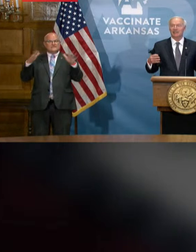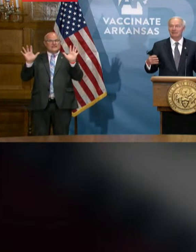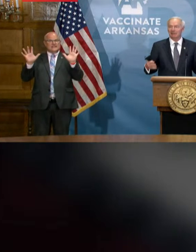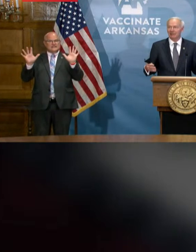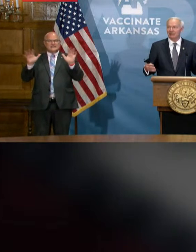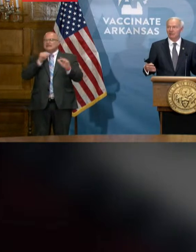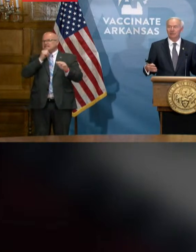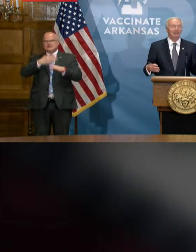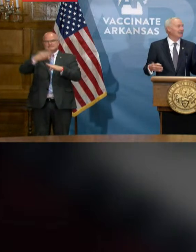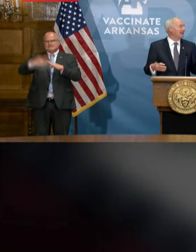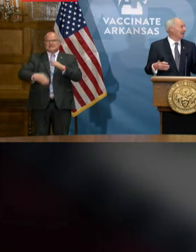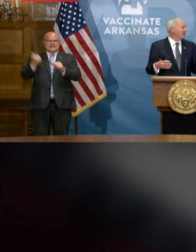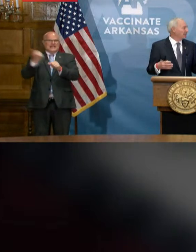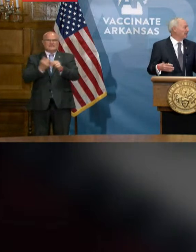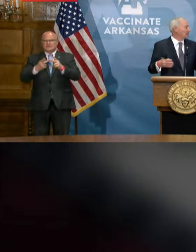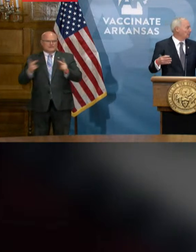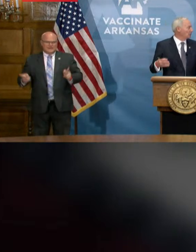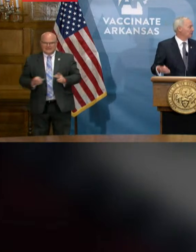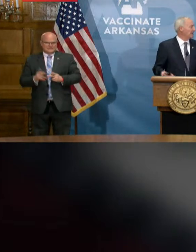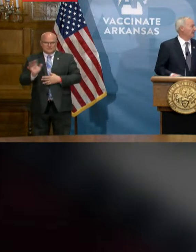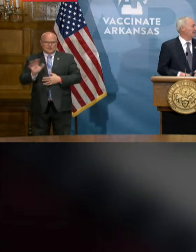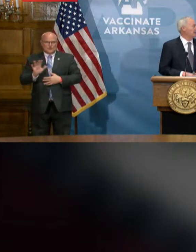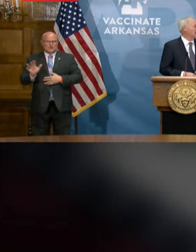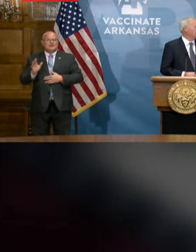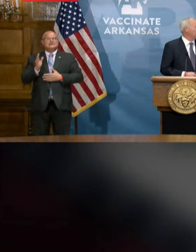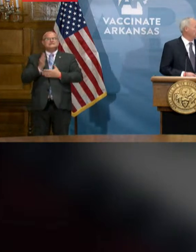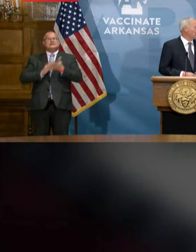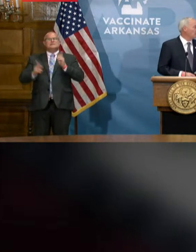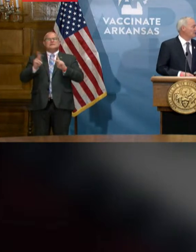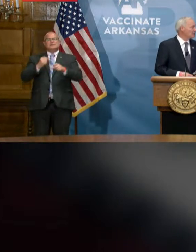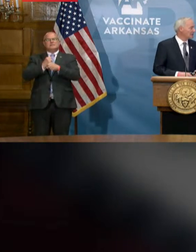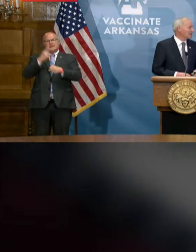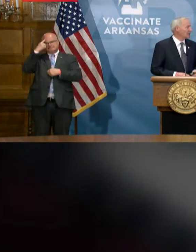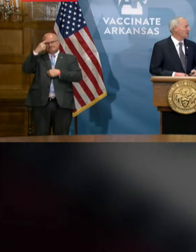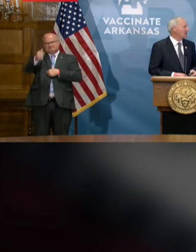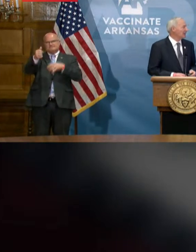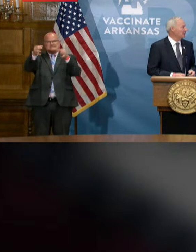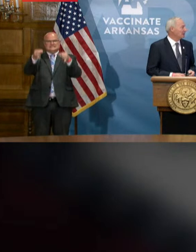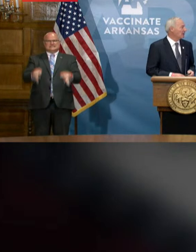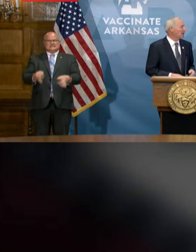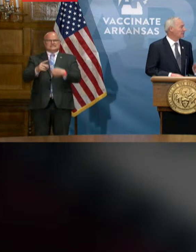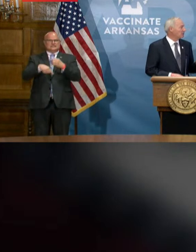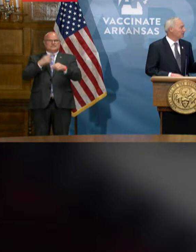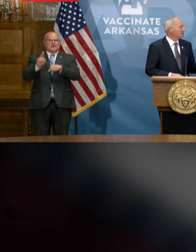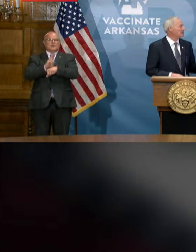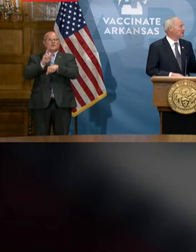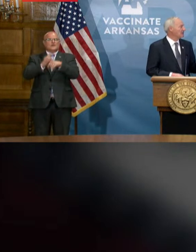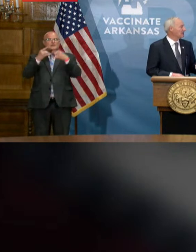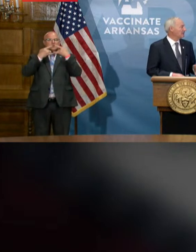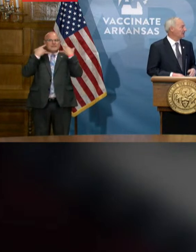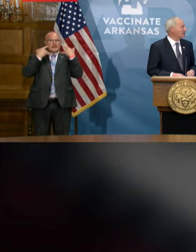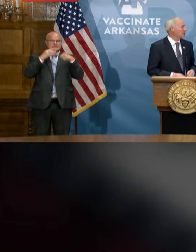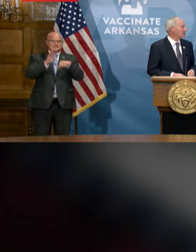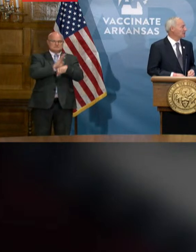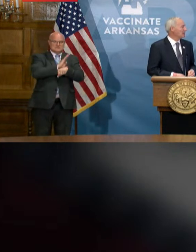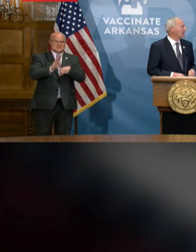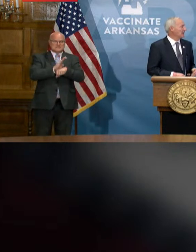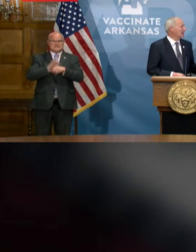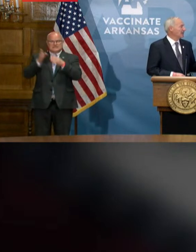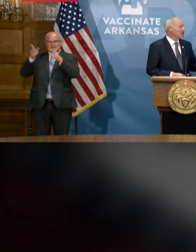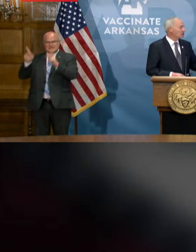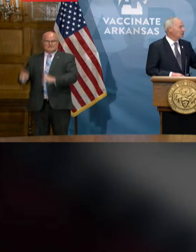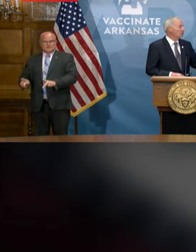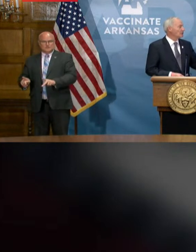it ends in every venue, and people will make their own decisions in that regard, both business and